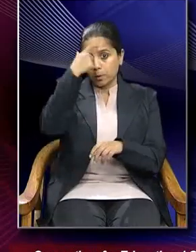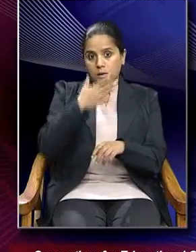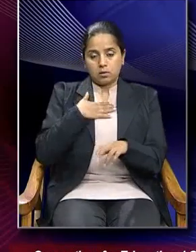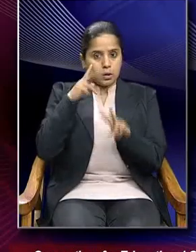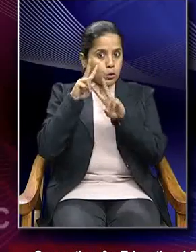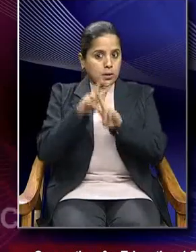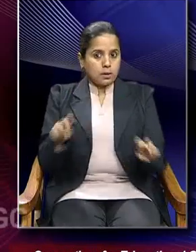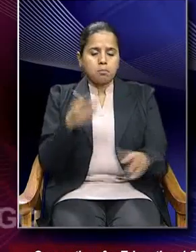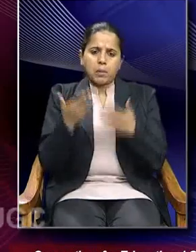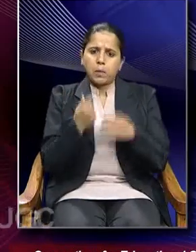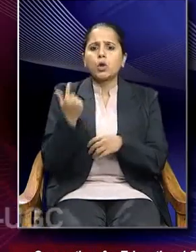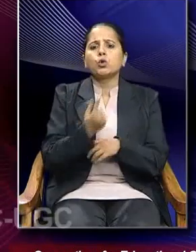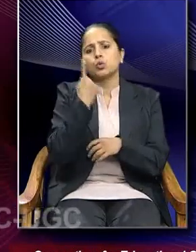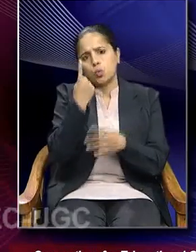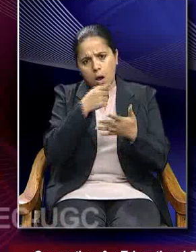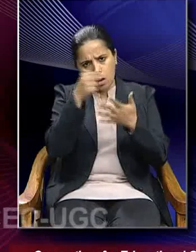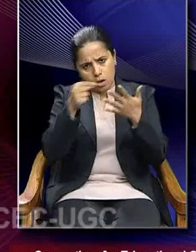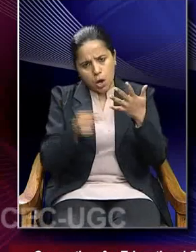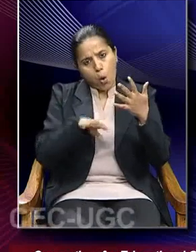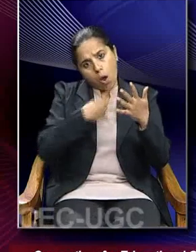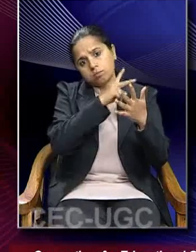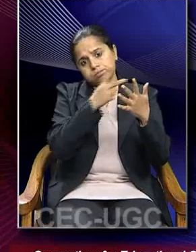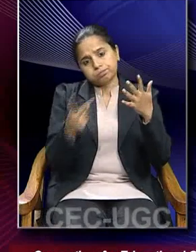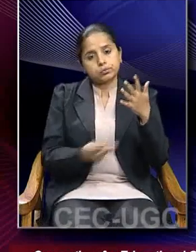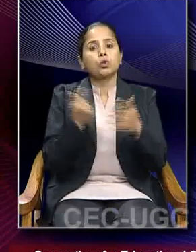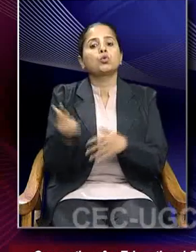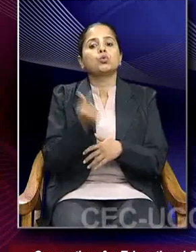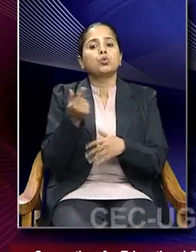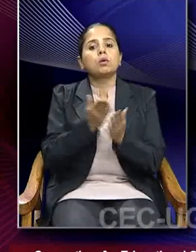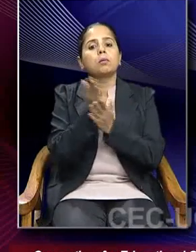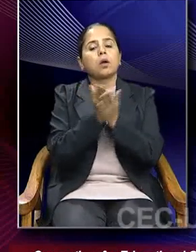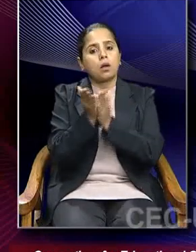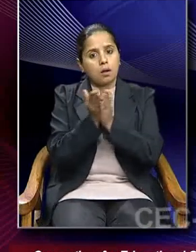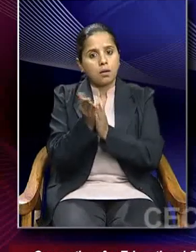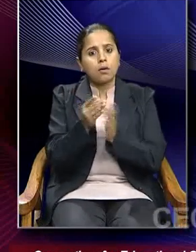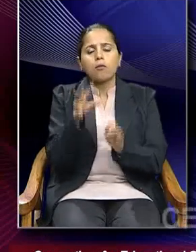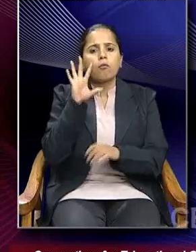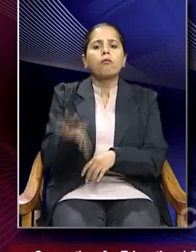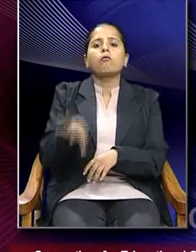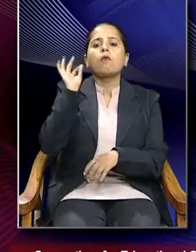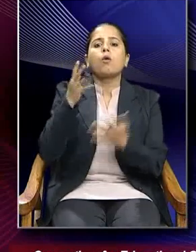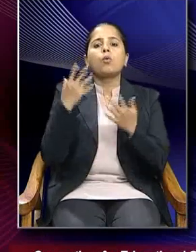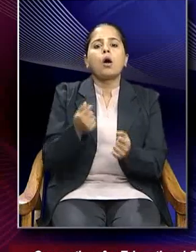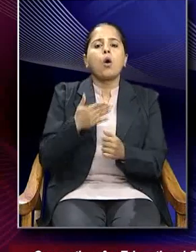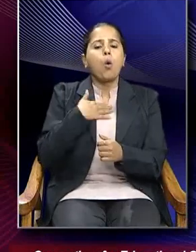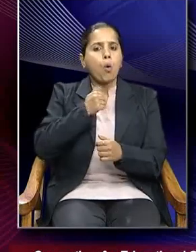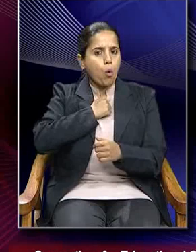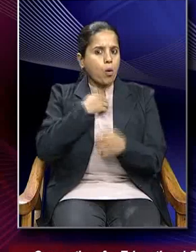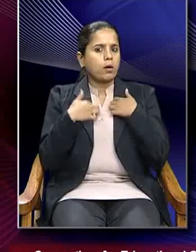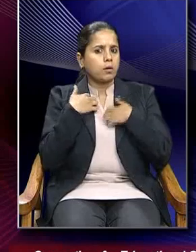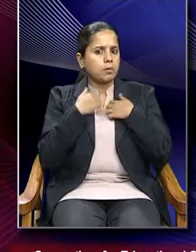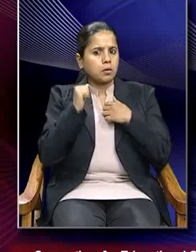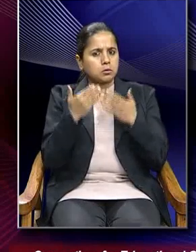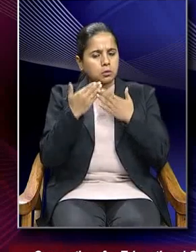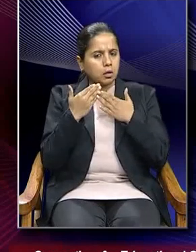may use one or multiple of them to find out what they are interested in